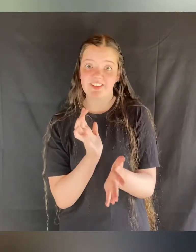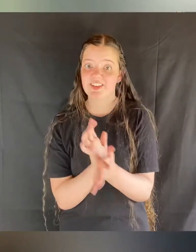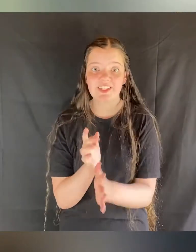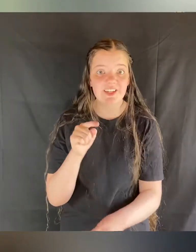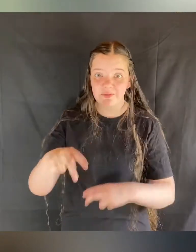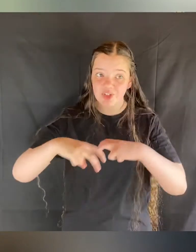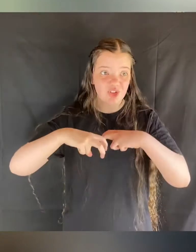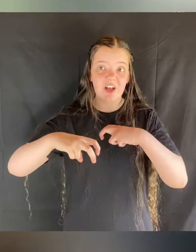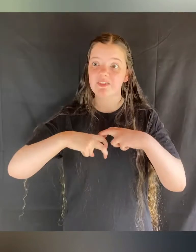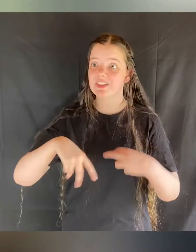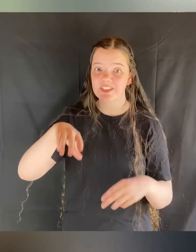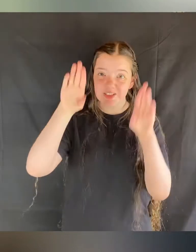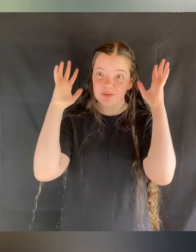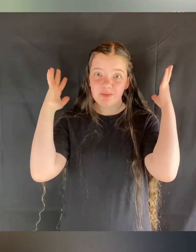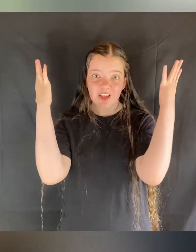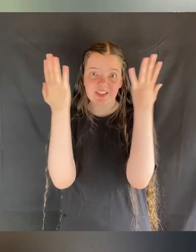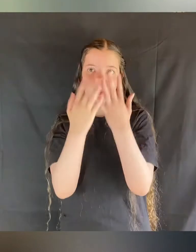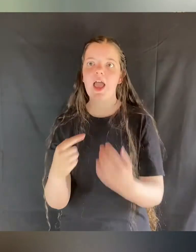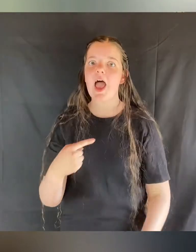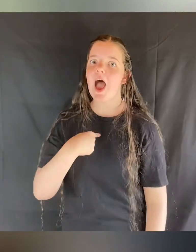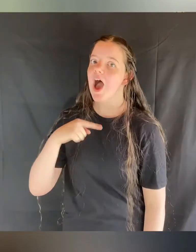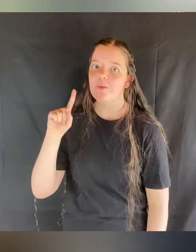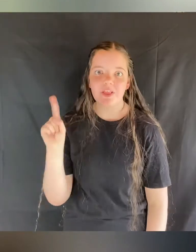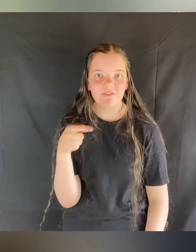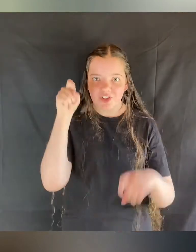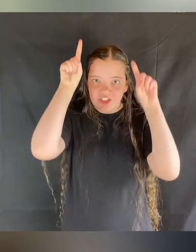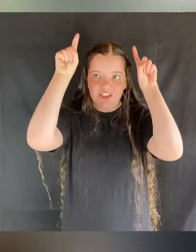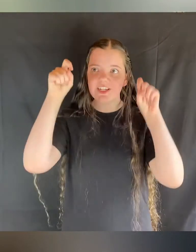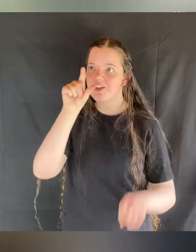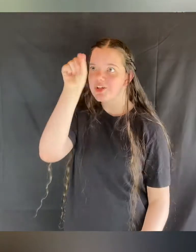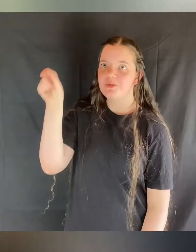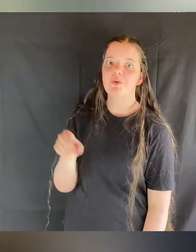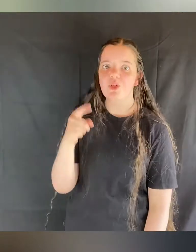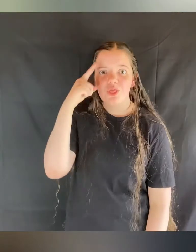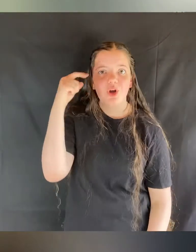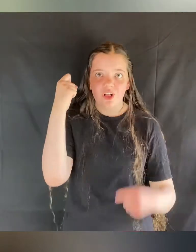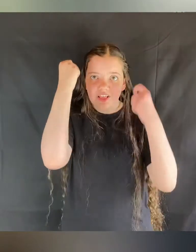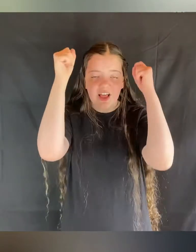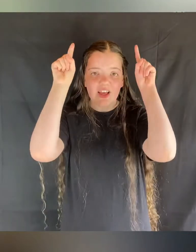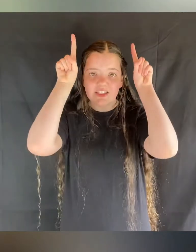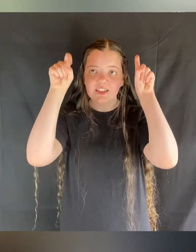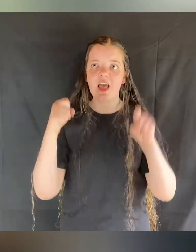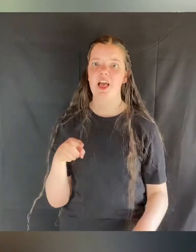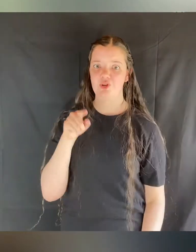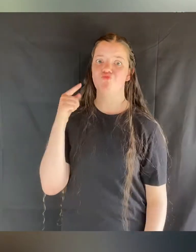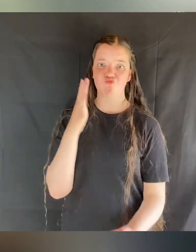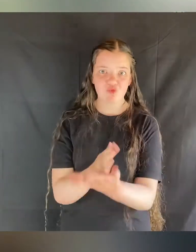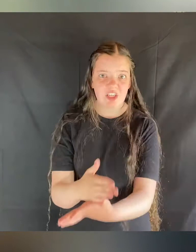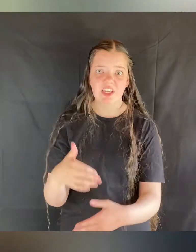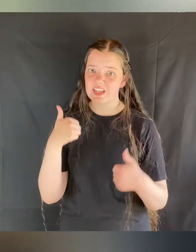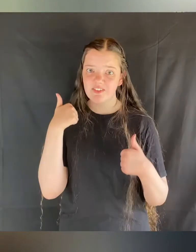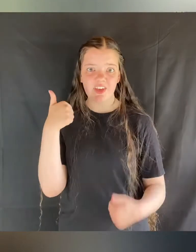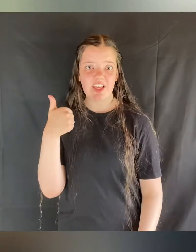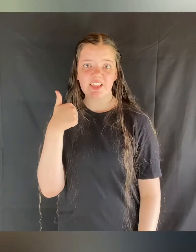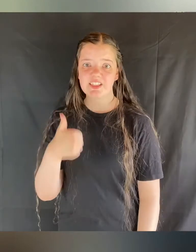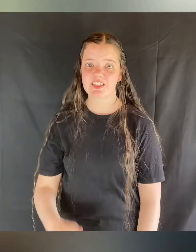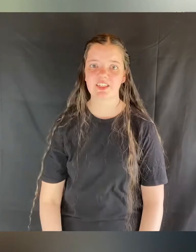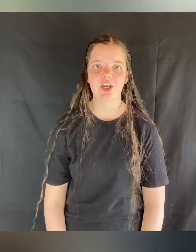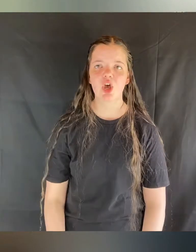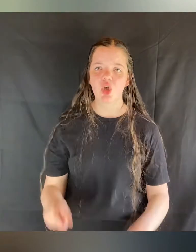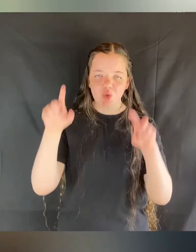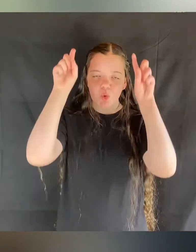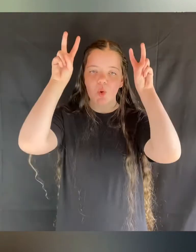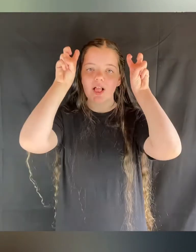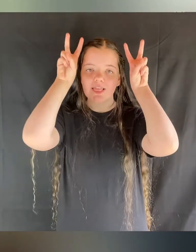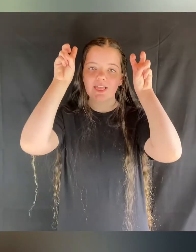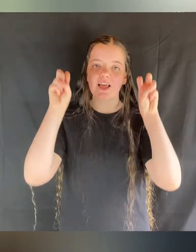be travelling in space. "I'll be the first snail on the moon," thought Lance. "That's really kind of ace." So Lance